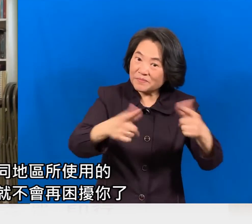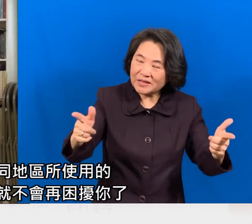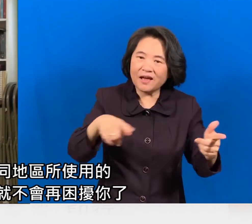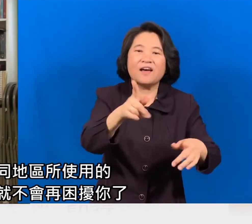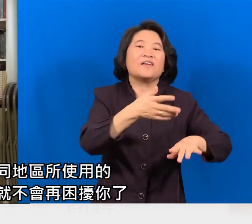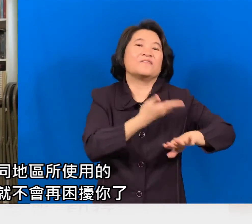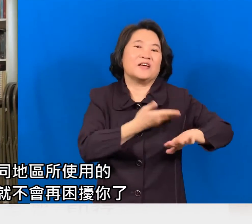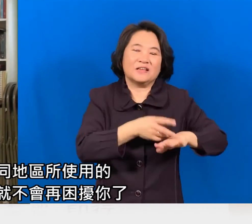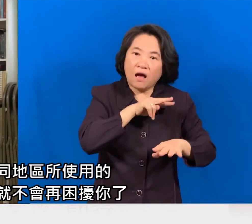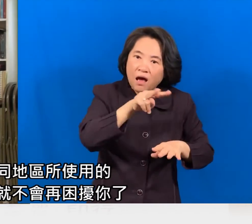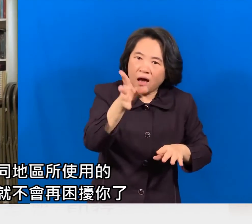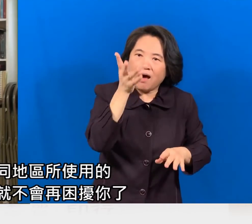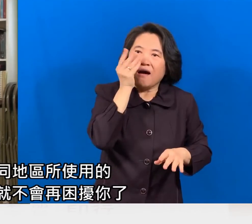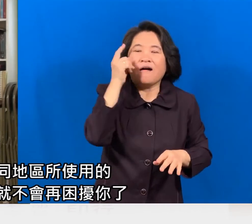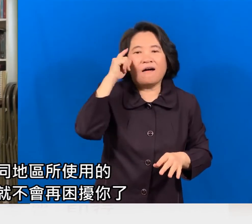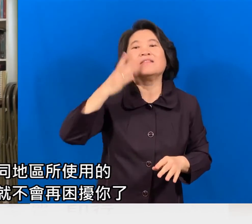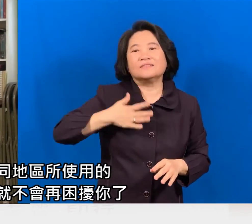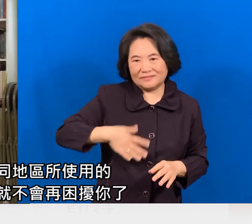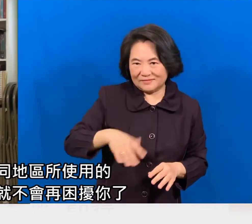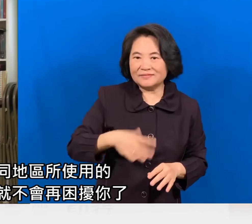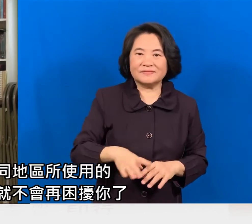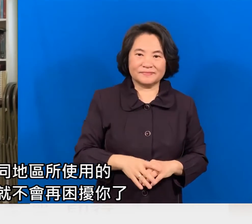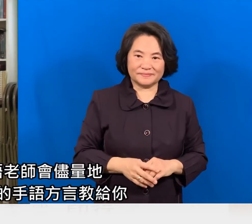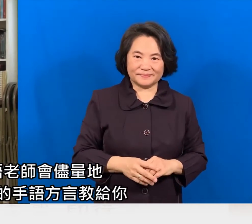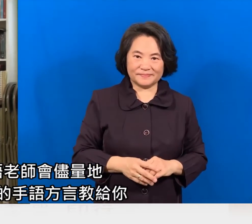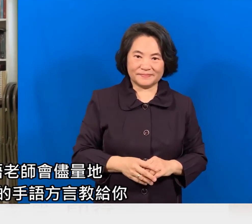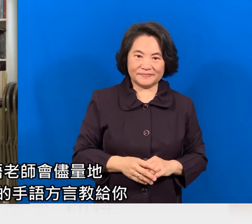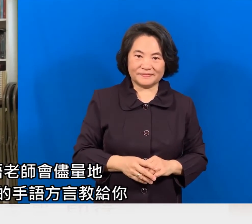different areas will no longer be a stumbling block to you.